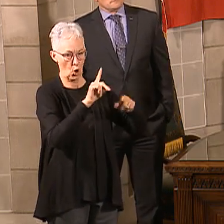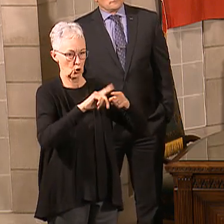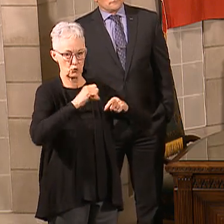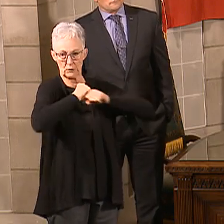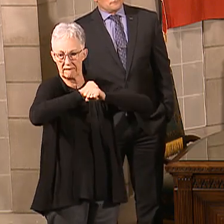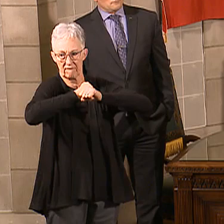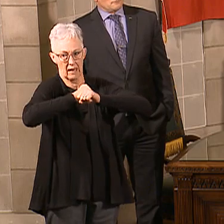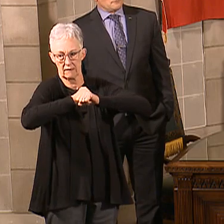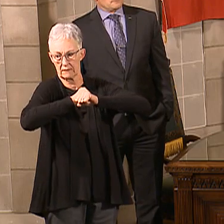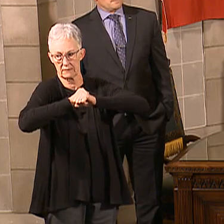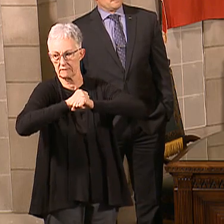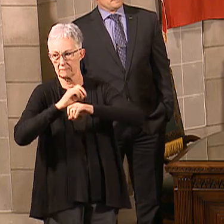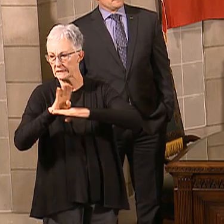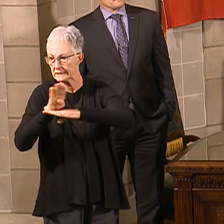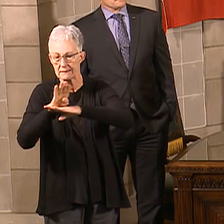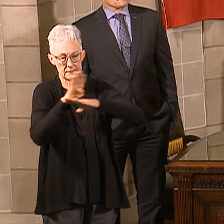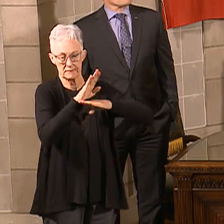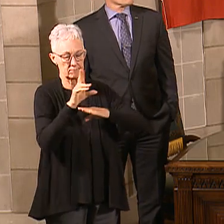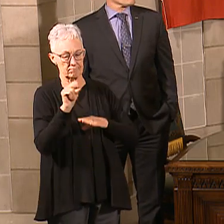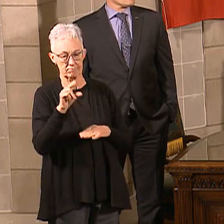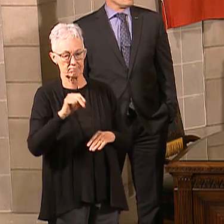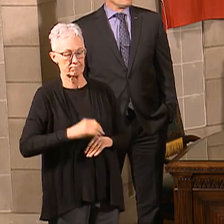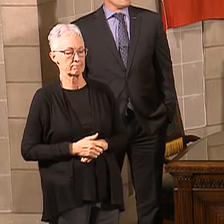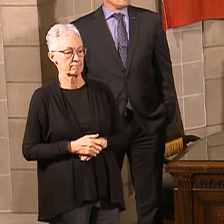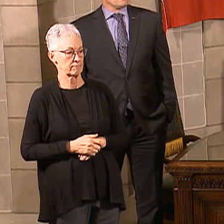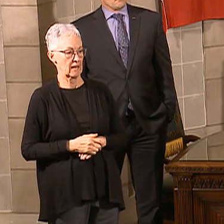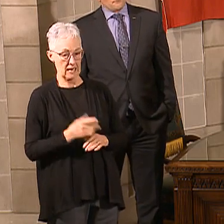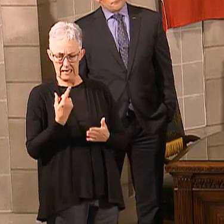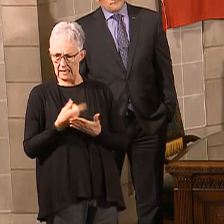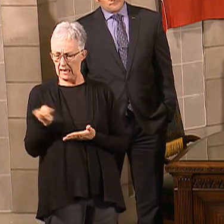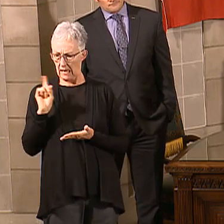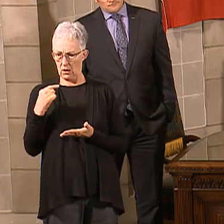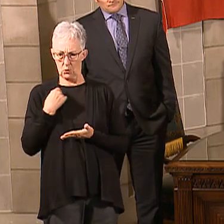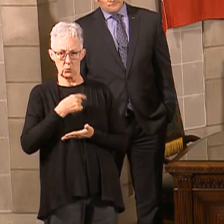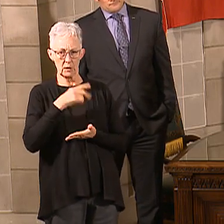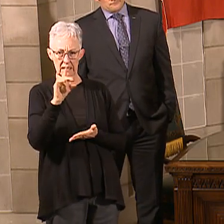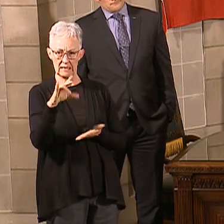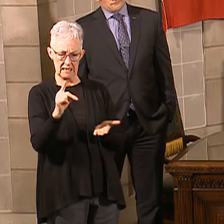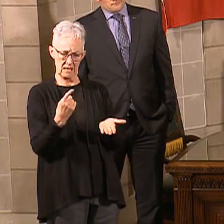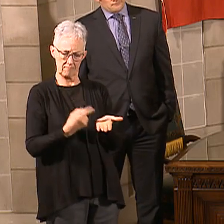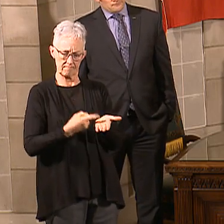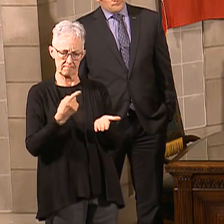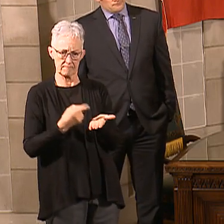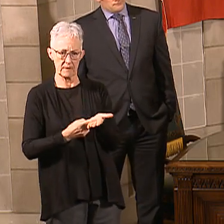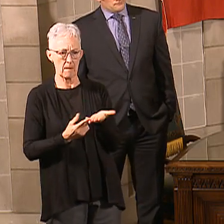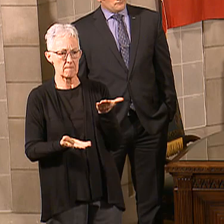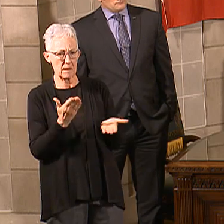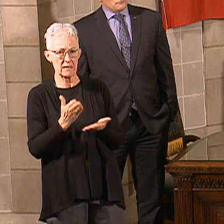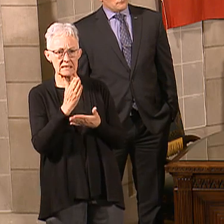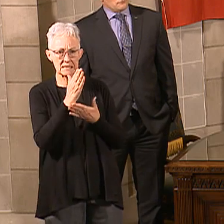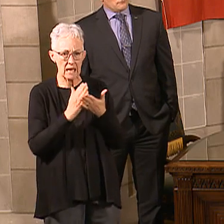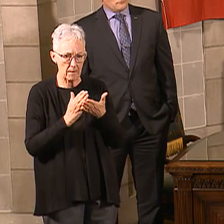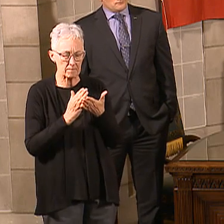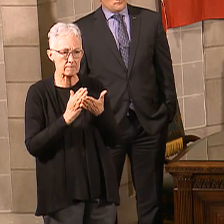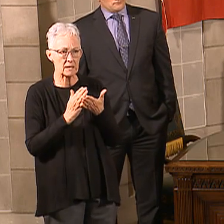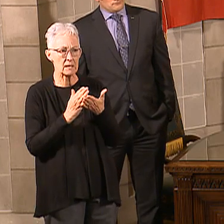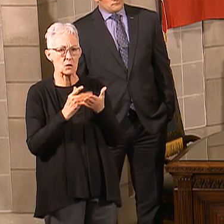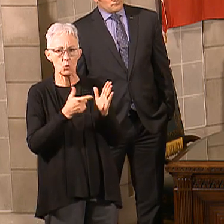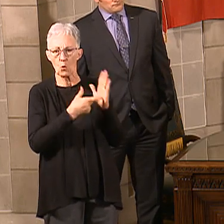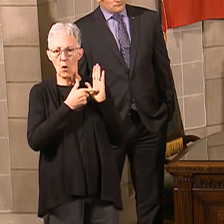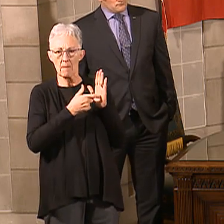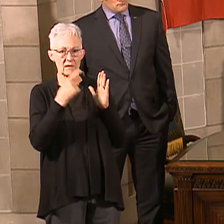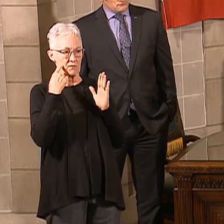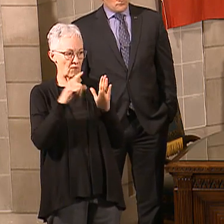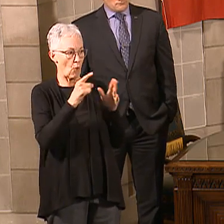second thing I want to talk about is last week we talked about waiving the requirements for things such as work and searching for work to